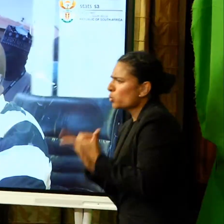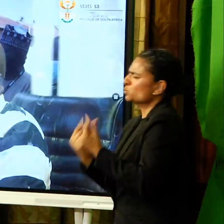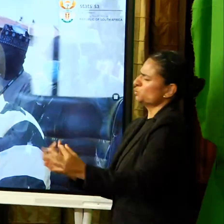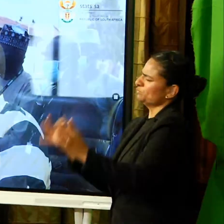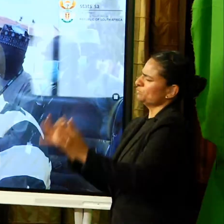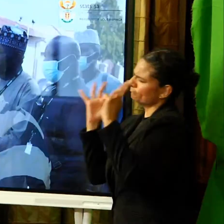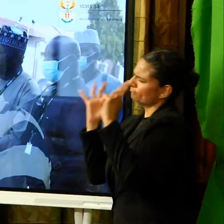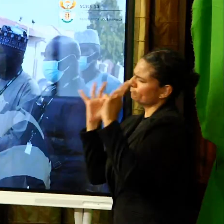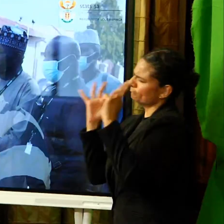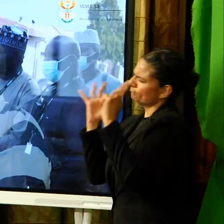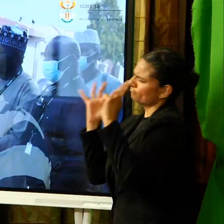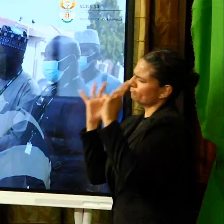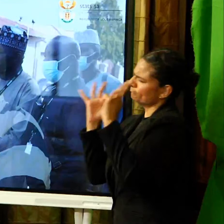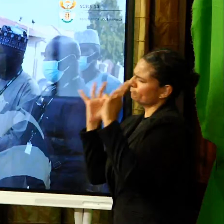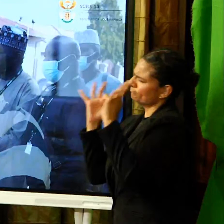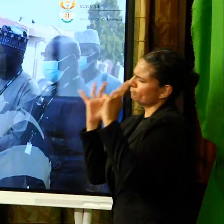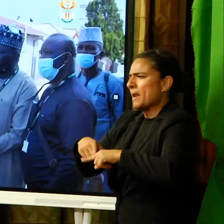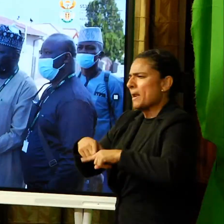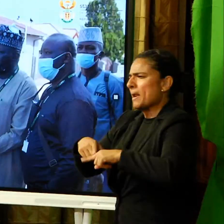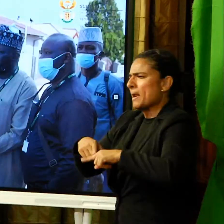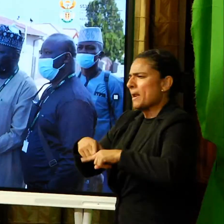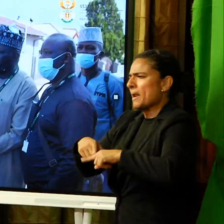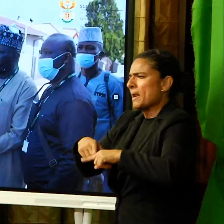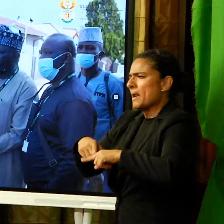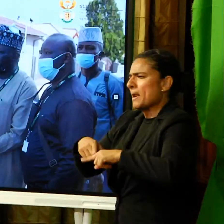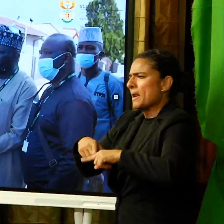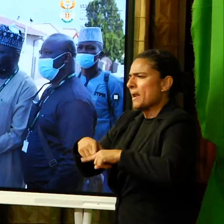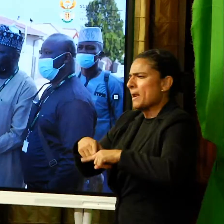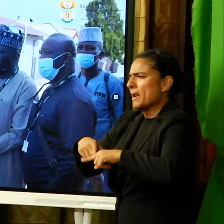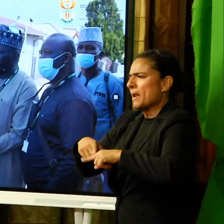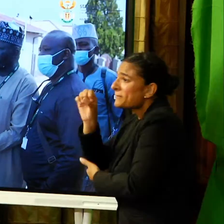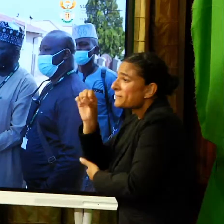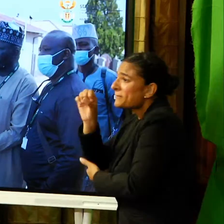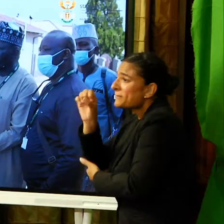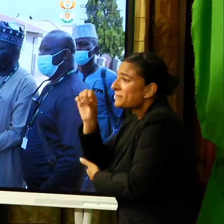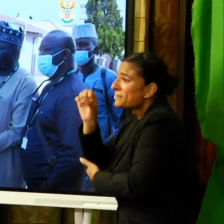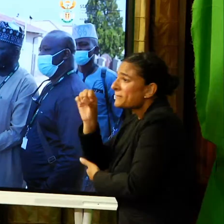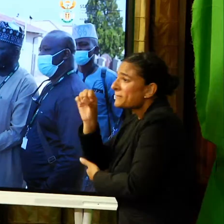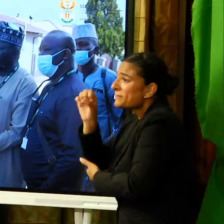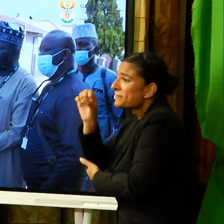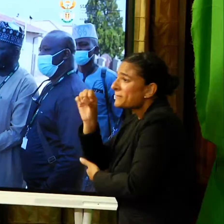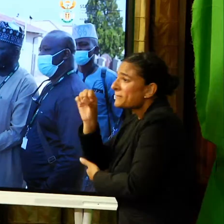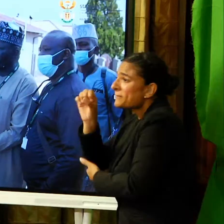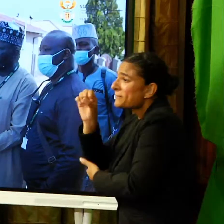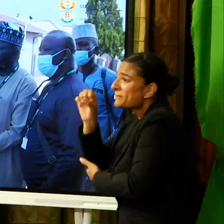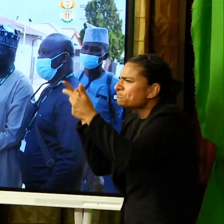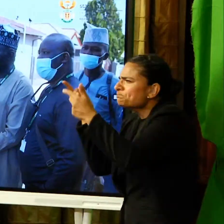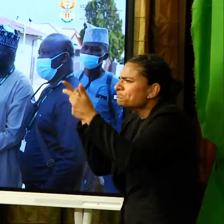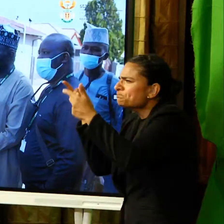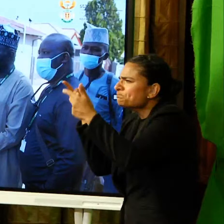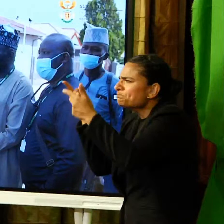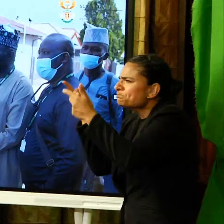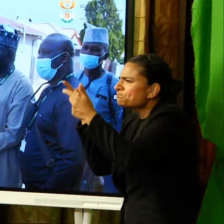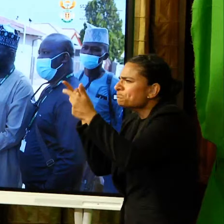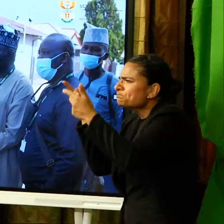count everyone within the borders of South Africa without omission or duplication.